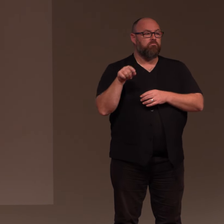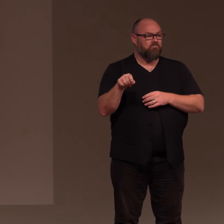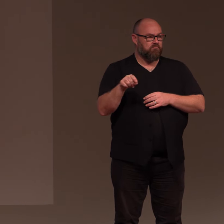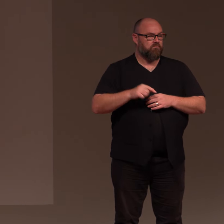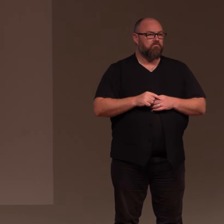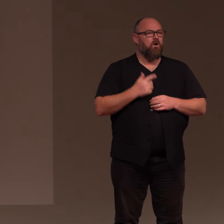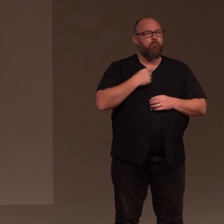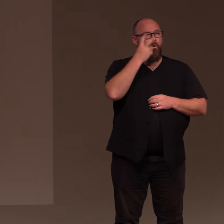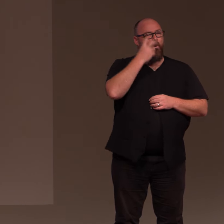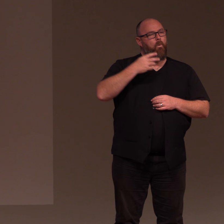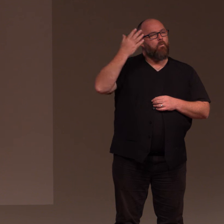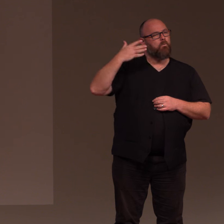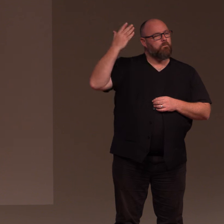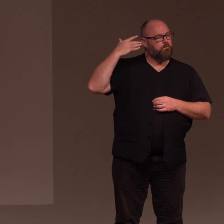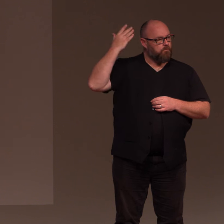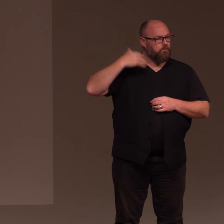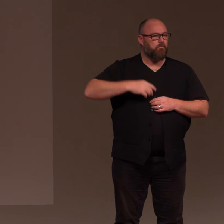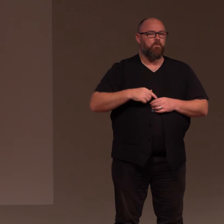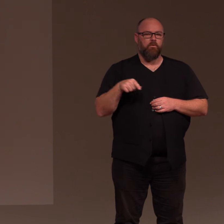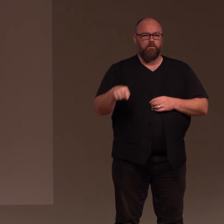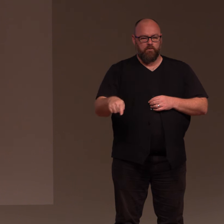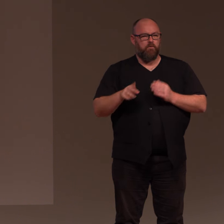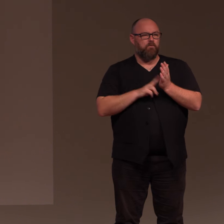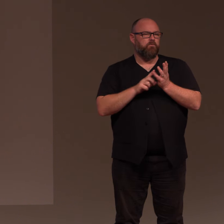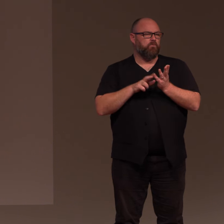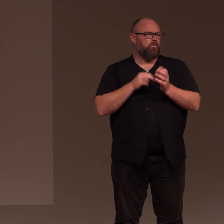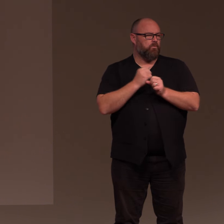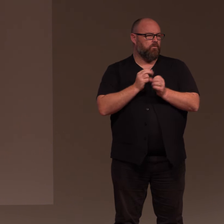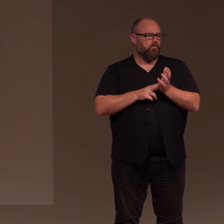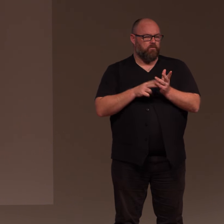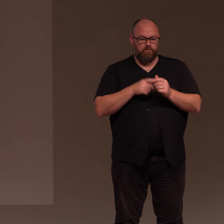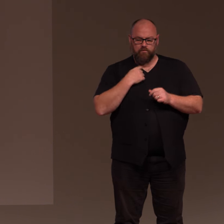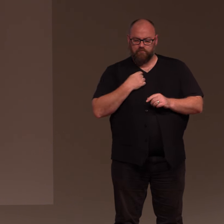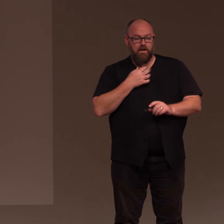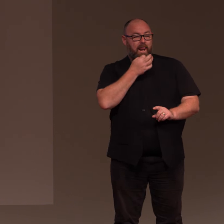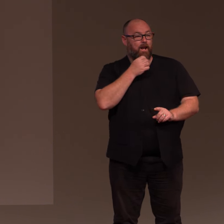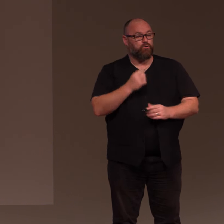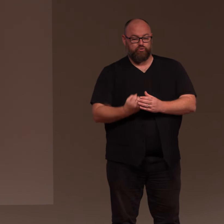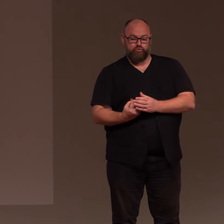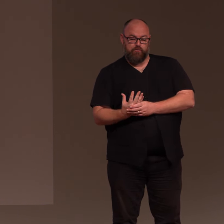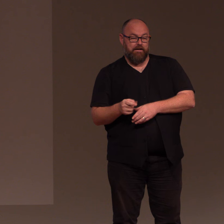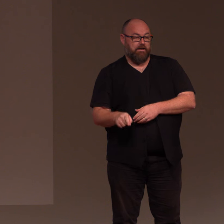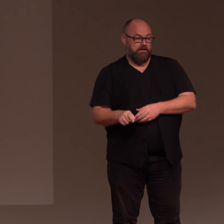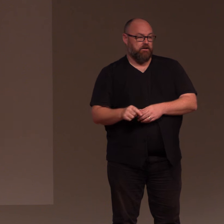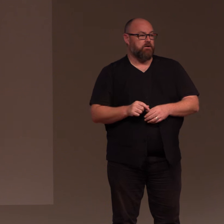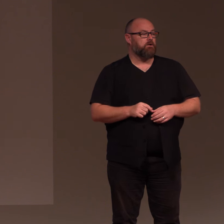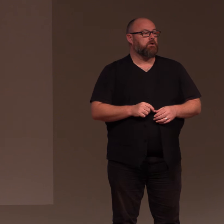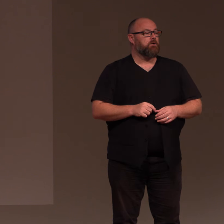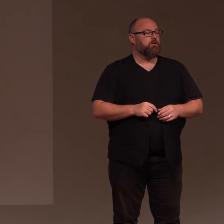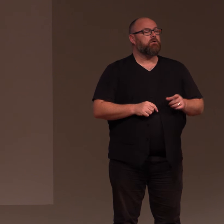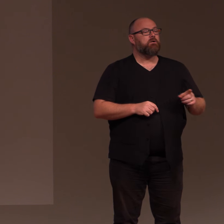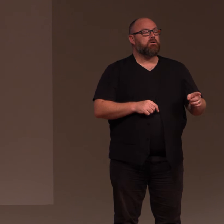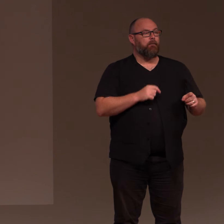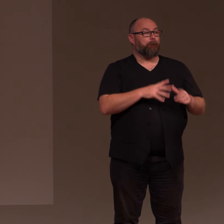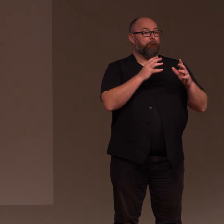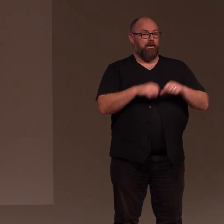But in the old days, there was a long, long time ago, there's a little tree growing there. And the big flood was coming, going to wash